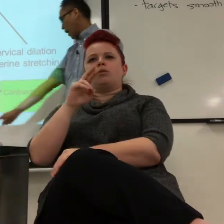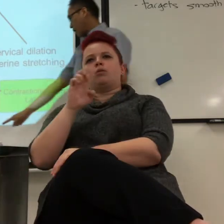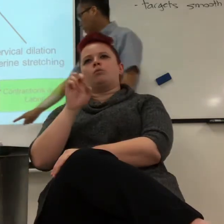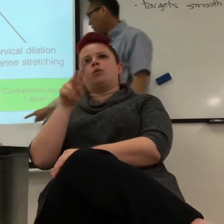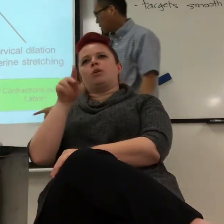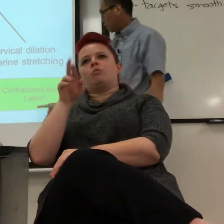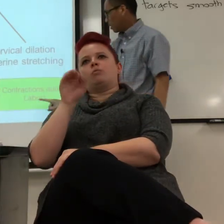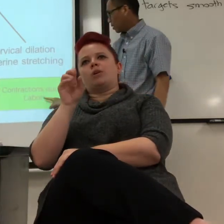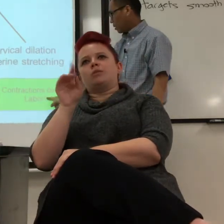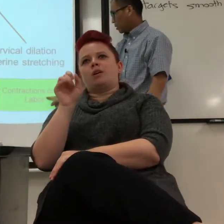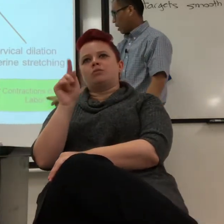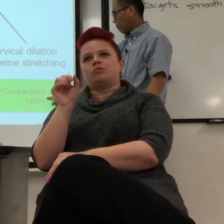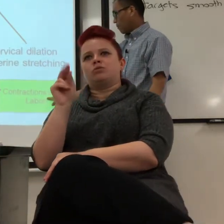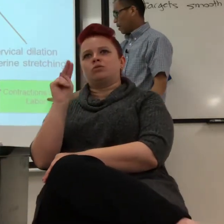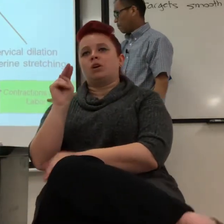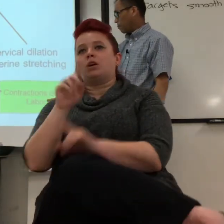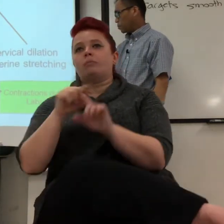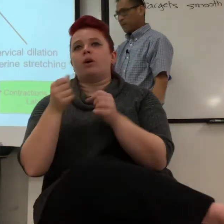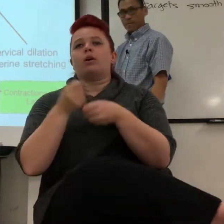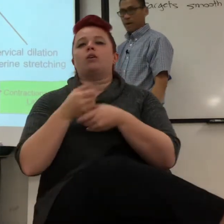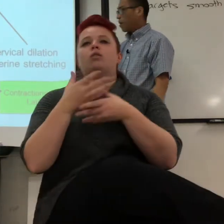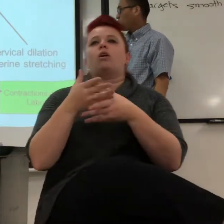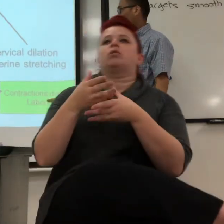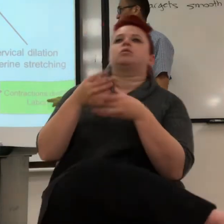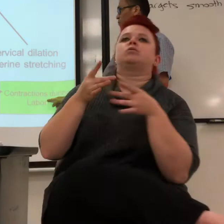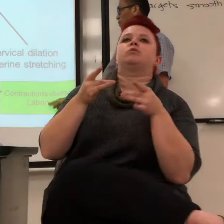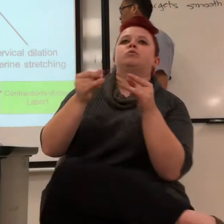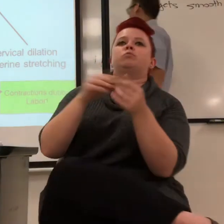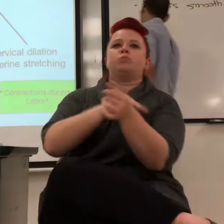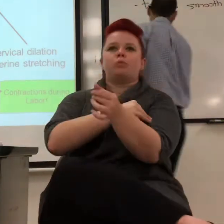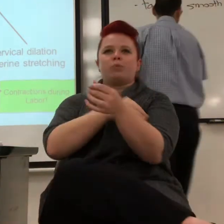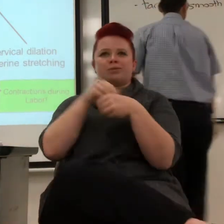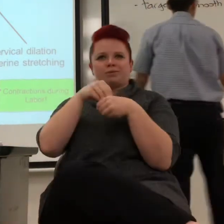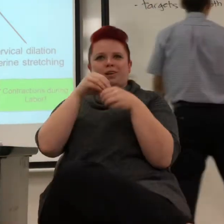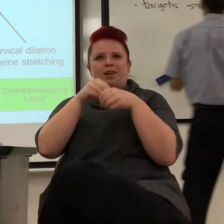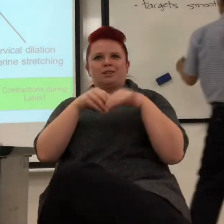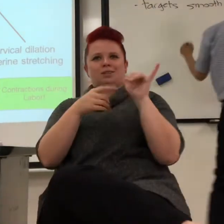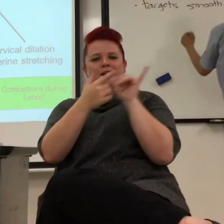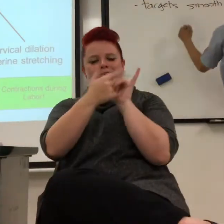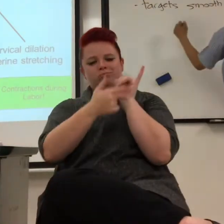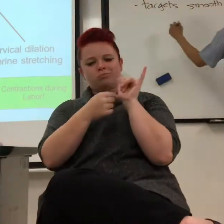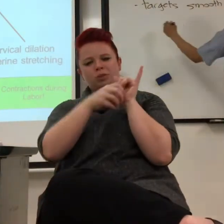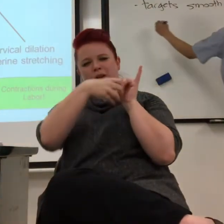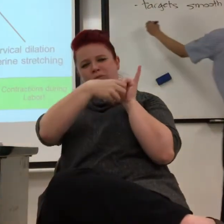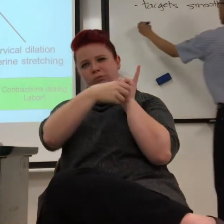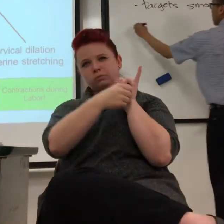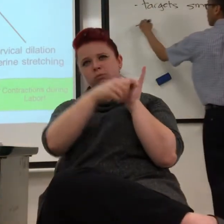to contract to help push baby out. Okay, so.